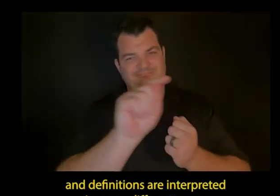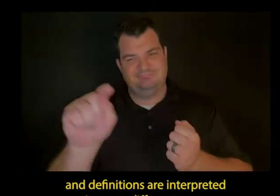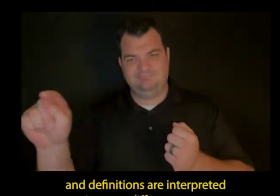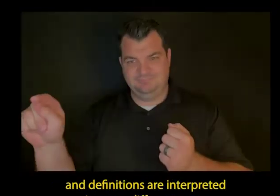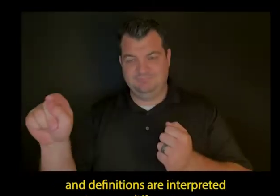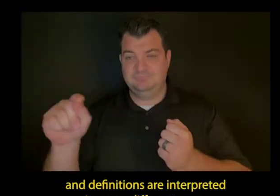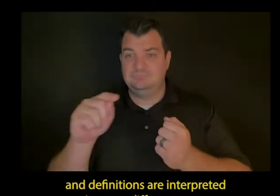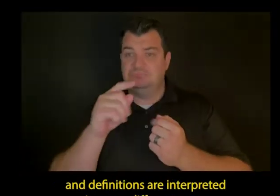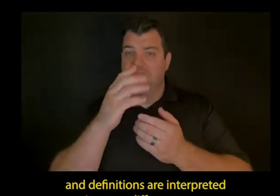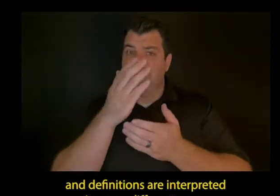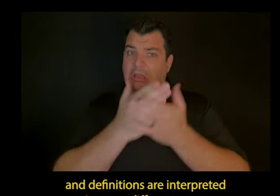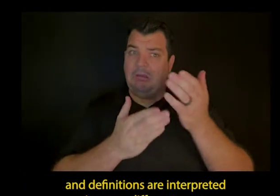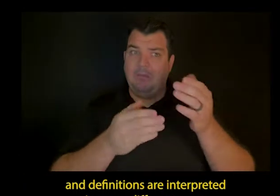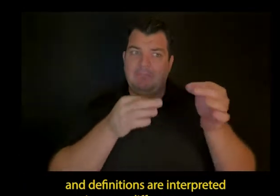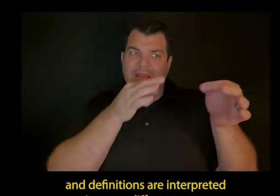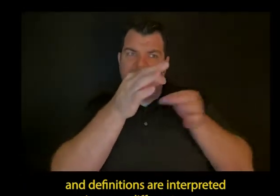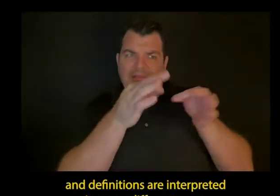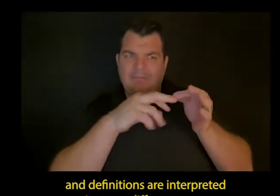many different ways.